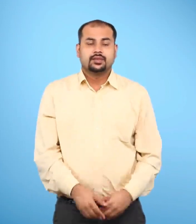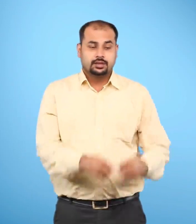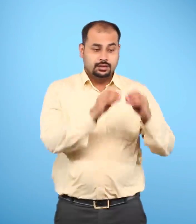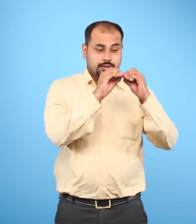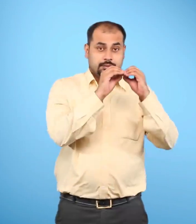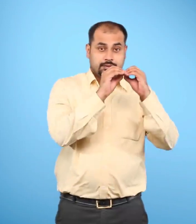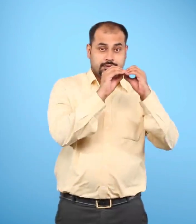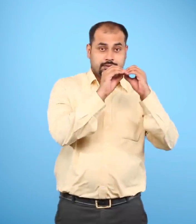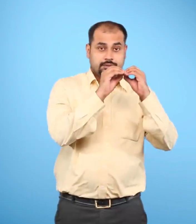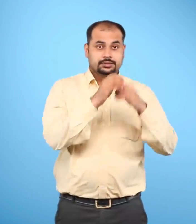Part B.